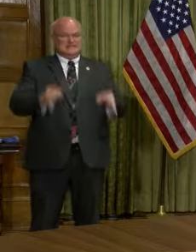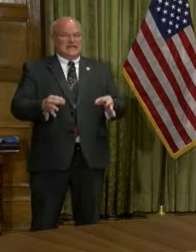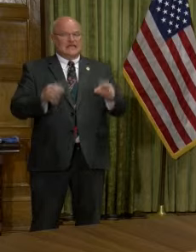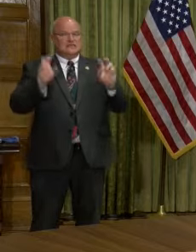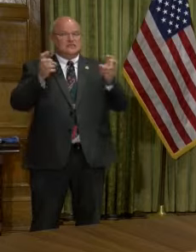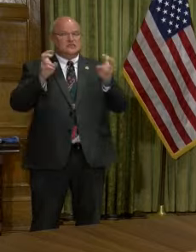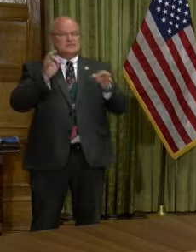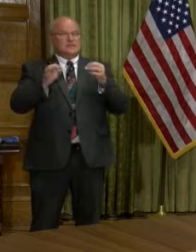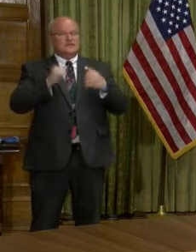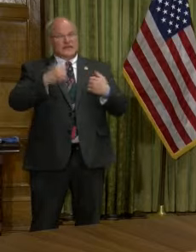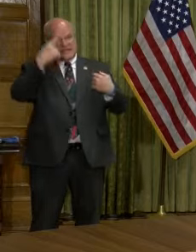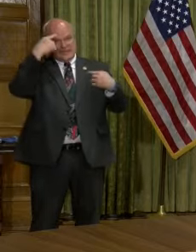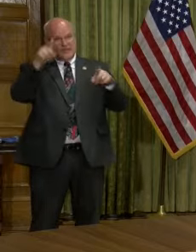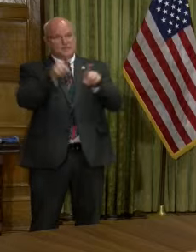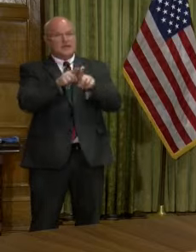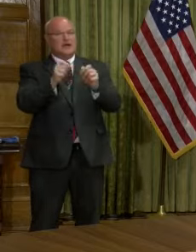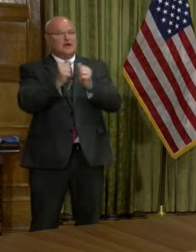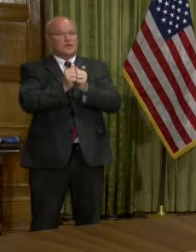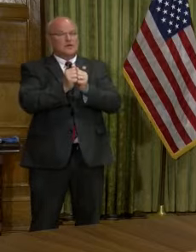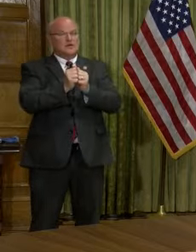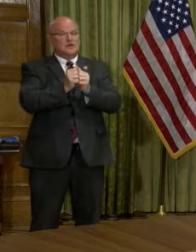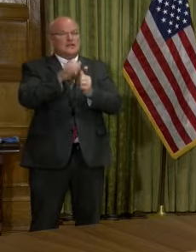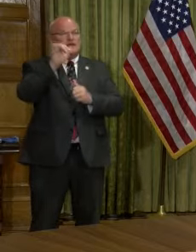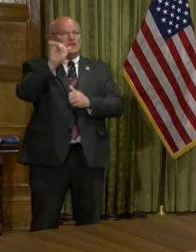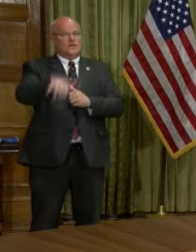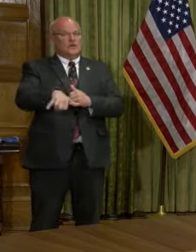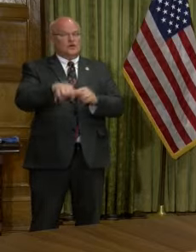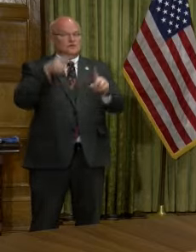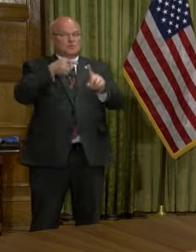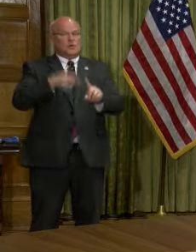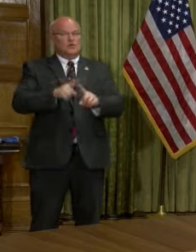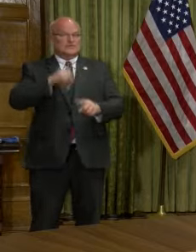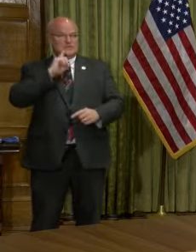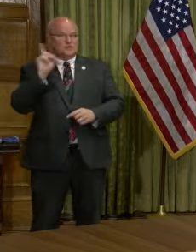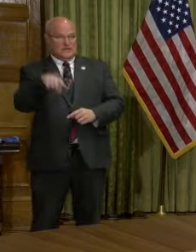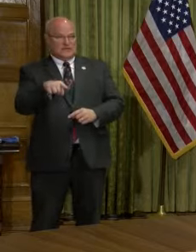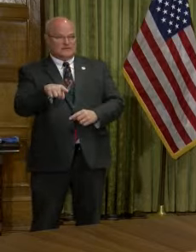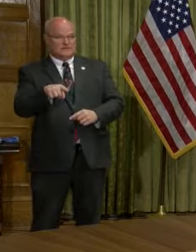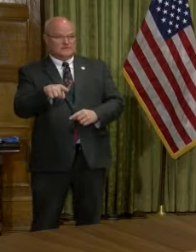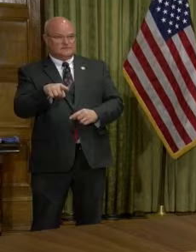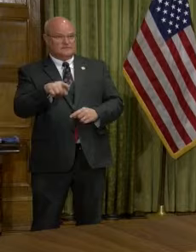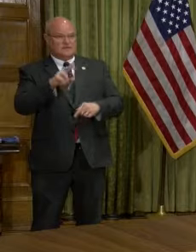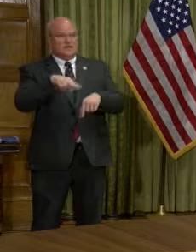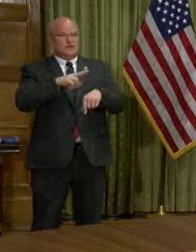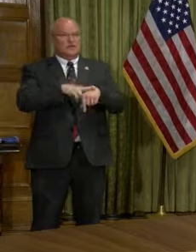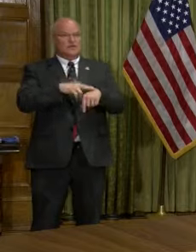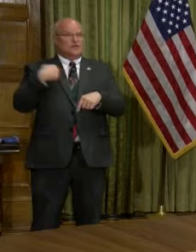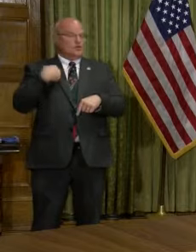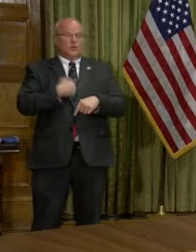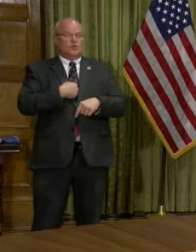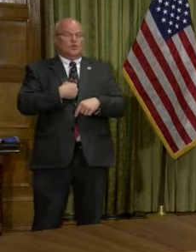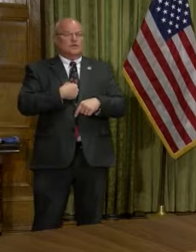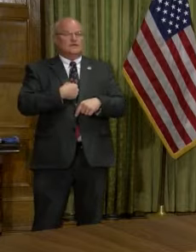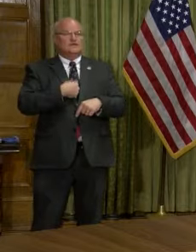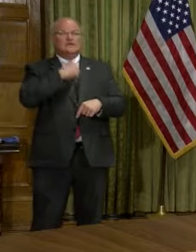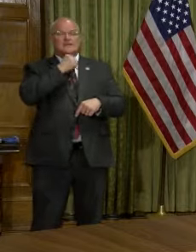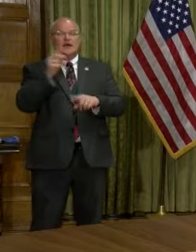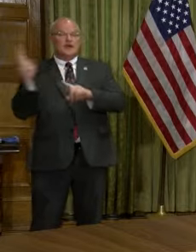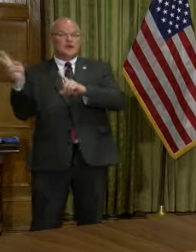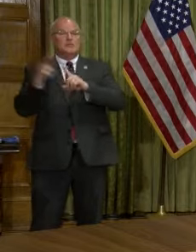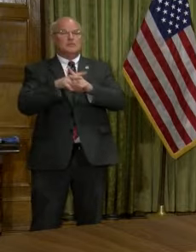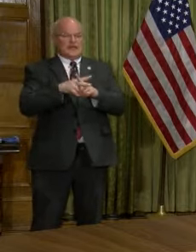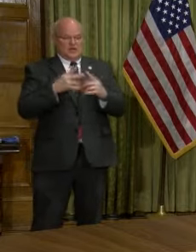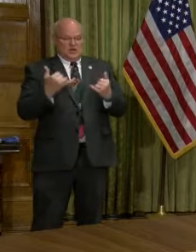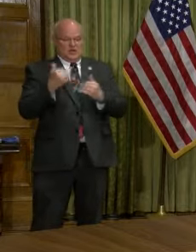of whether they can comply with those, with the points in the directive. Of course, we've not applied our